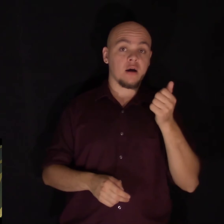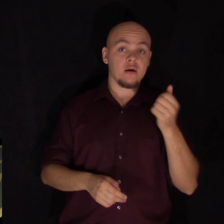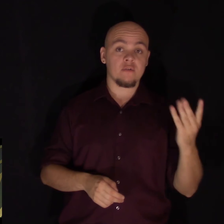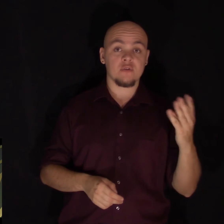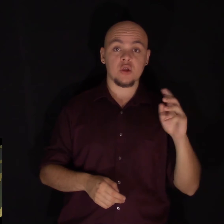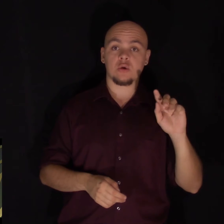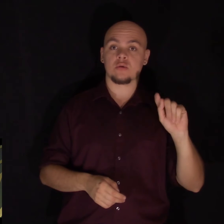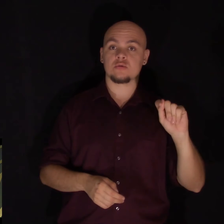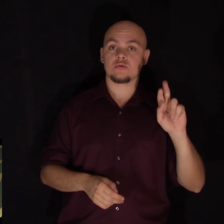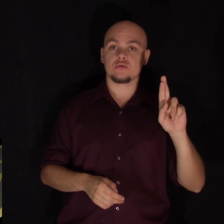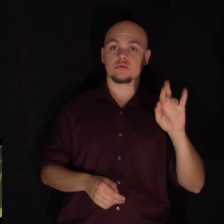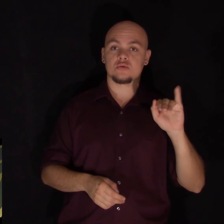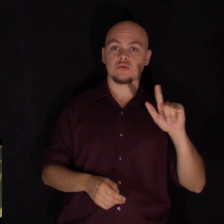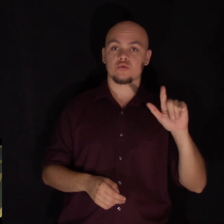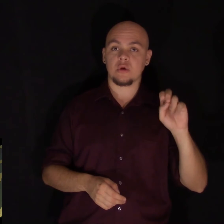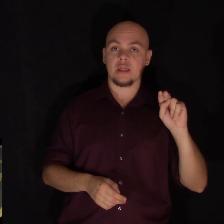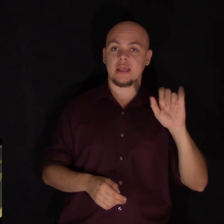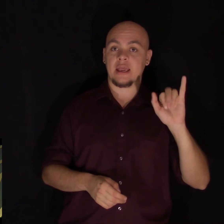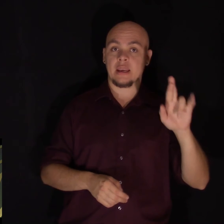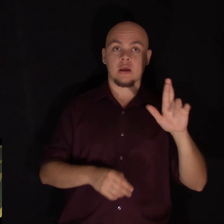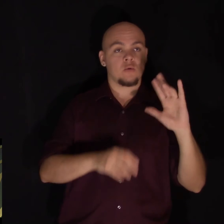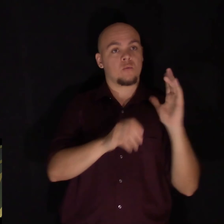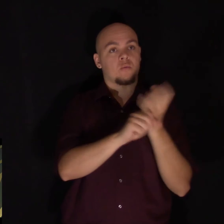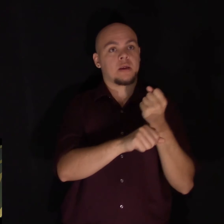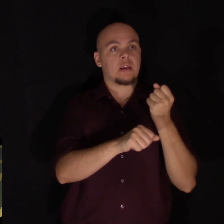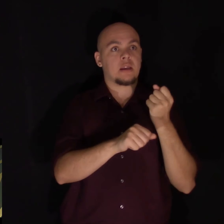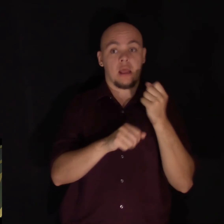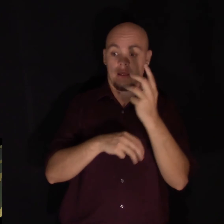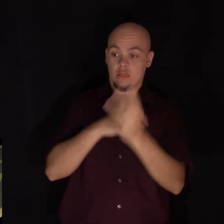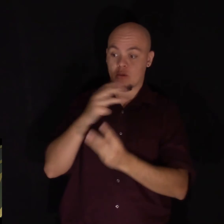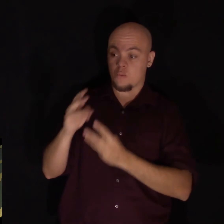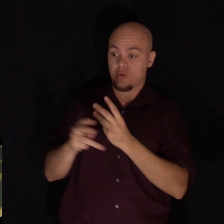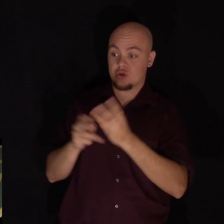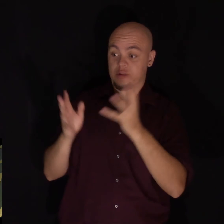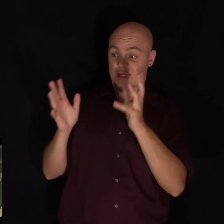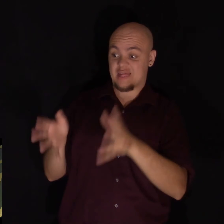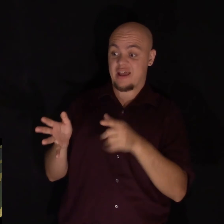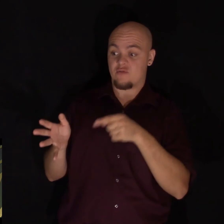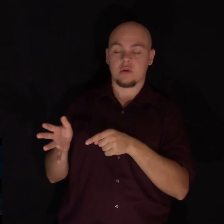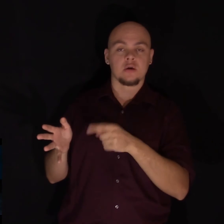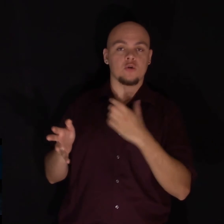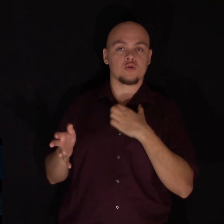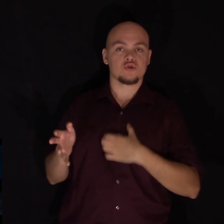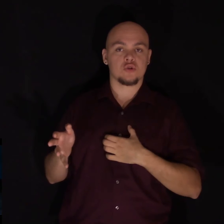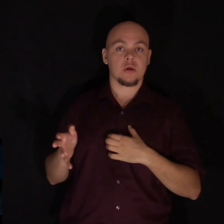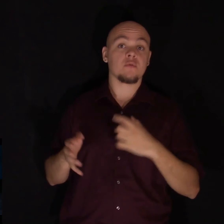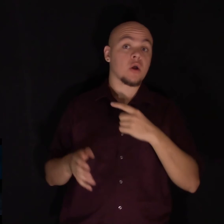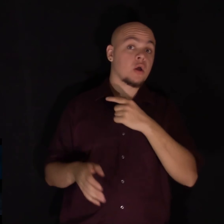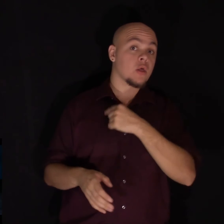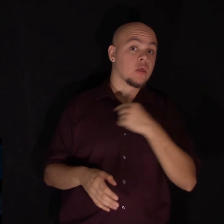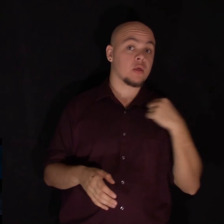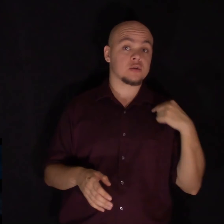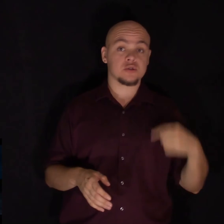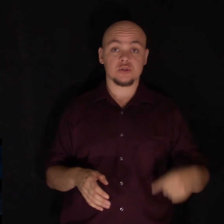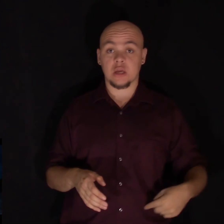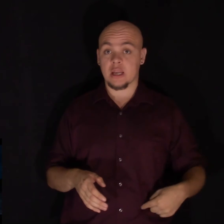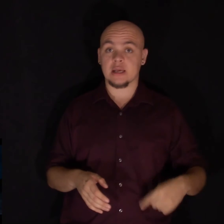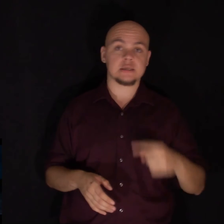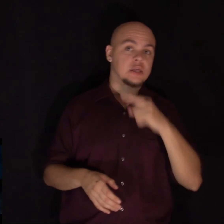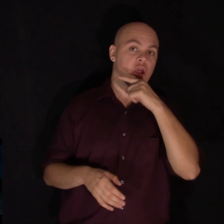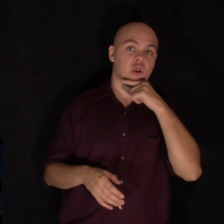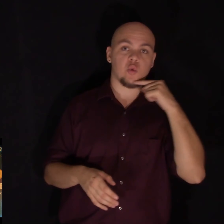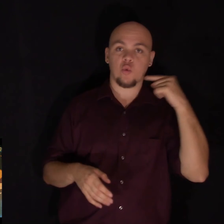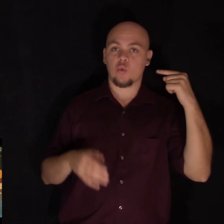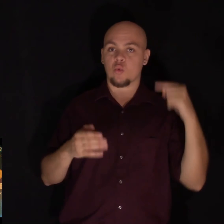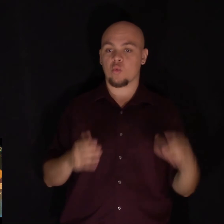business magazines while the rest of the world would be free to starve. And what would the Russians or the Chinese do if they heard that some